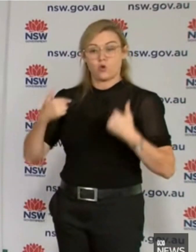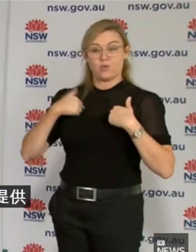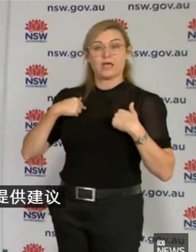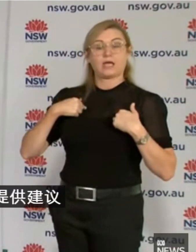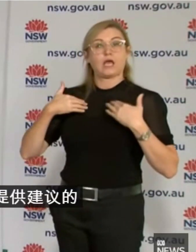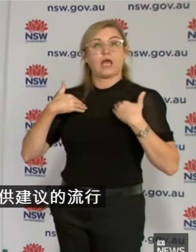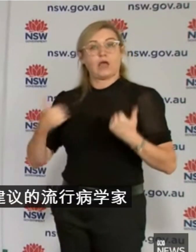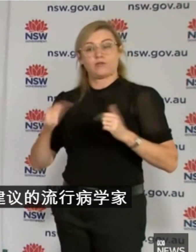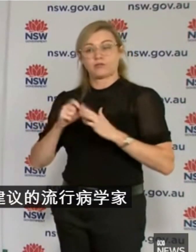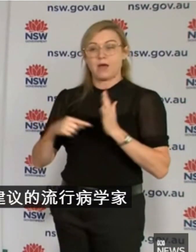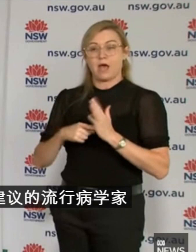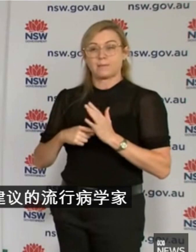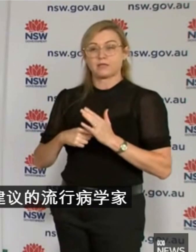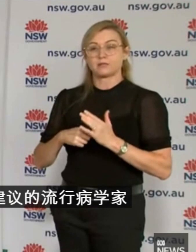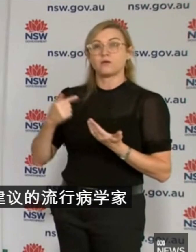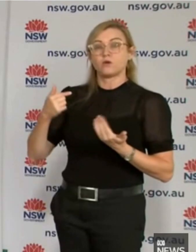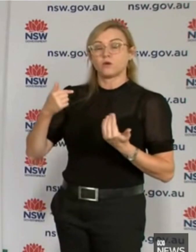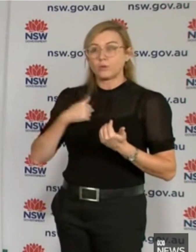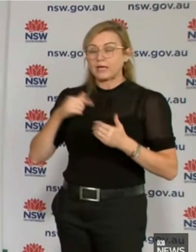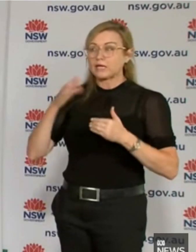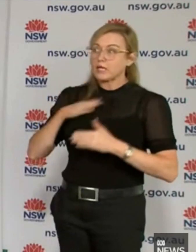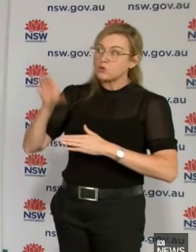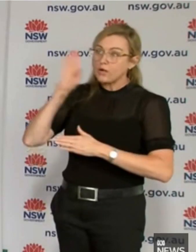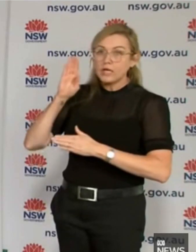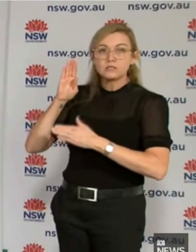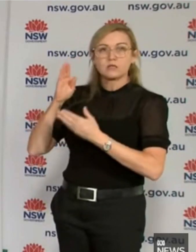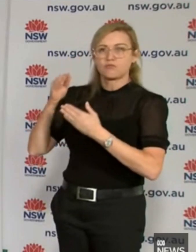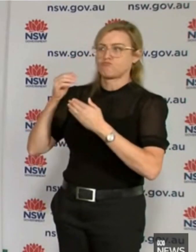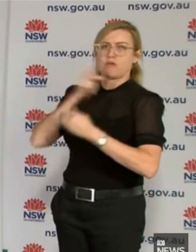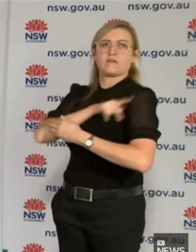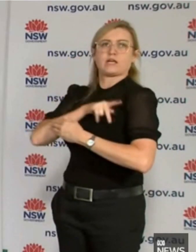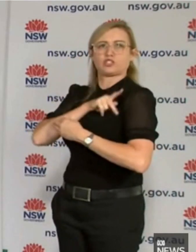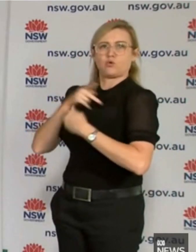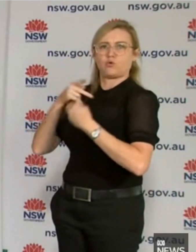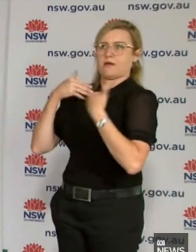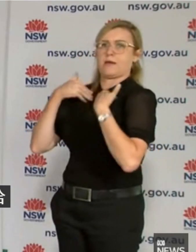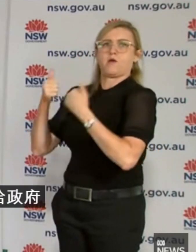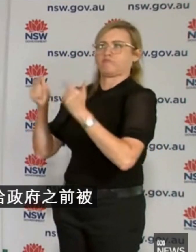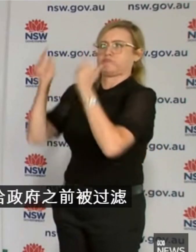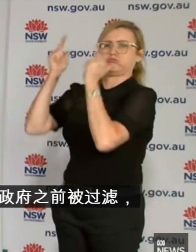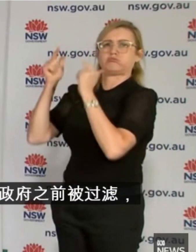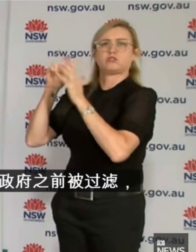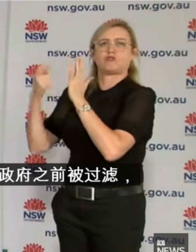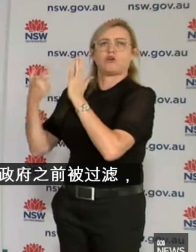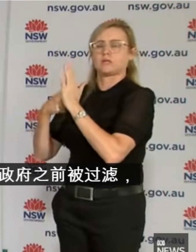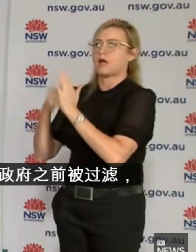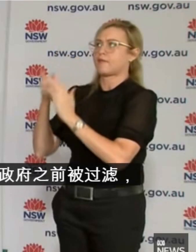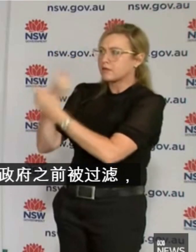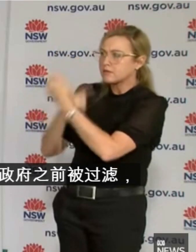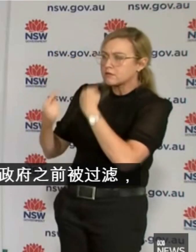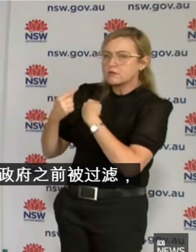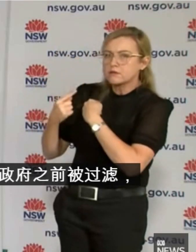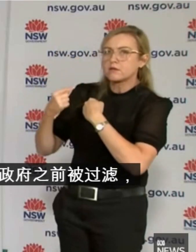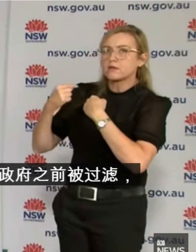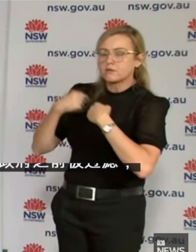the epidemiologists, they give the advice to government. Sometimes the advice is filtered before it gets to government by other parts of the